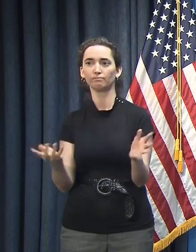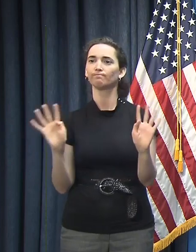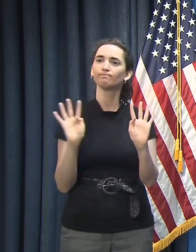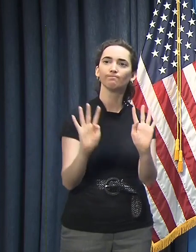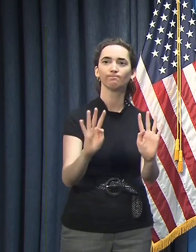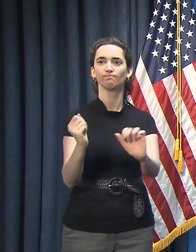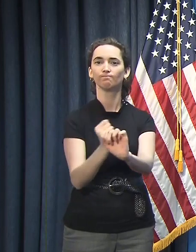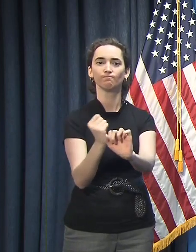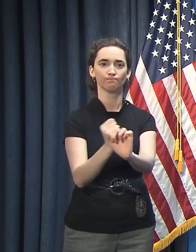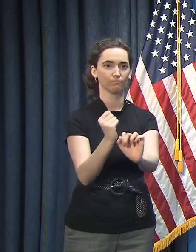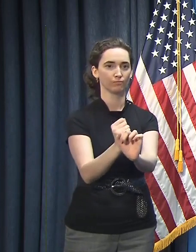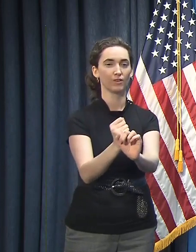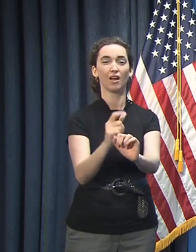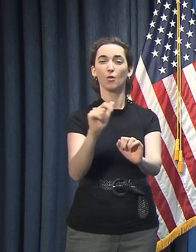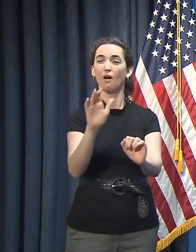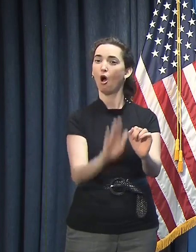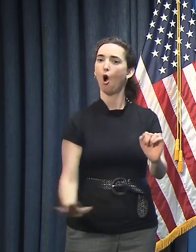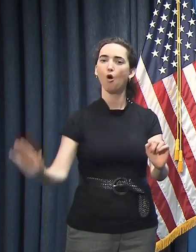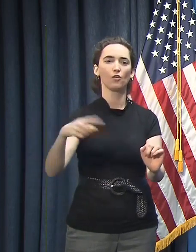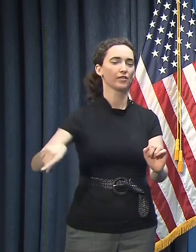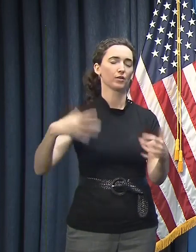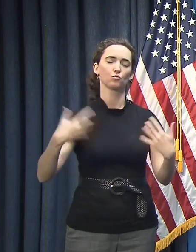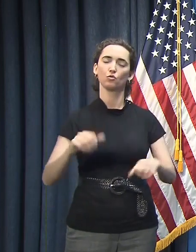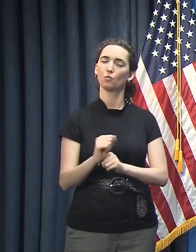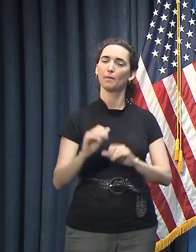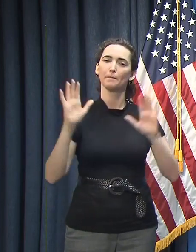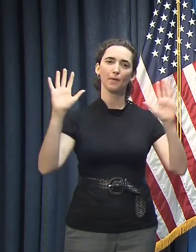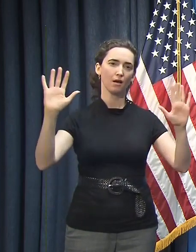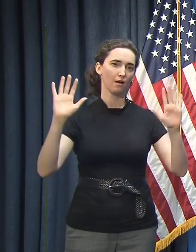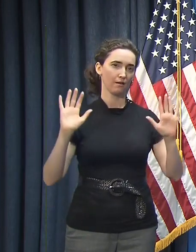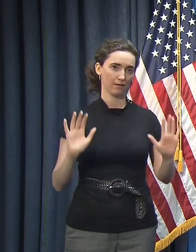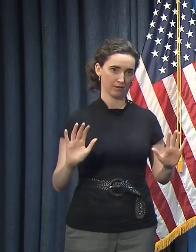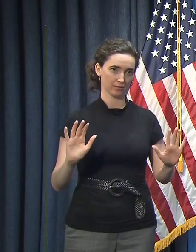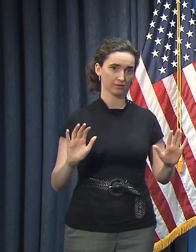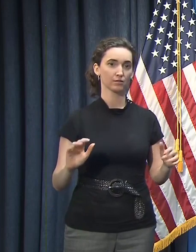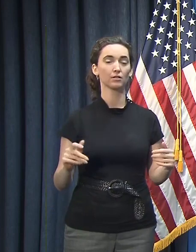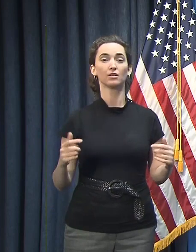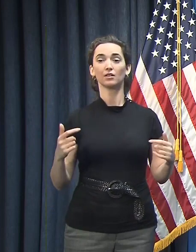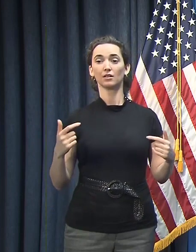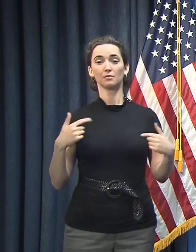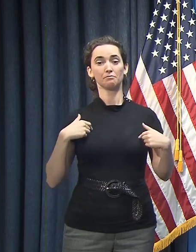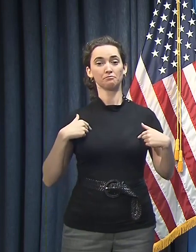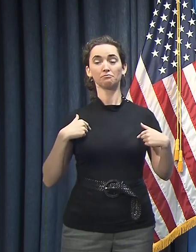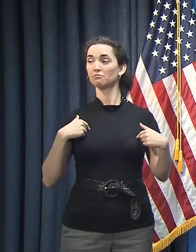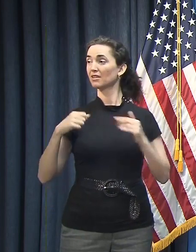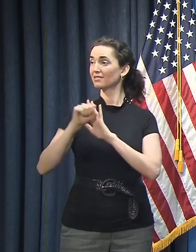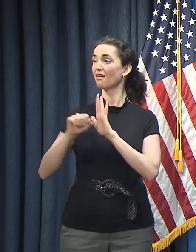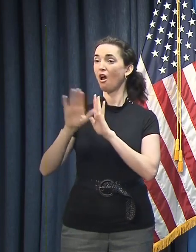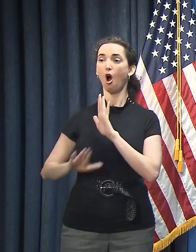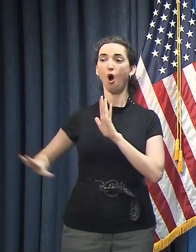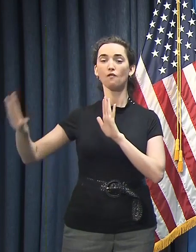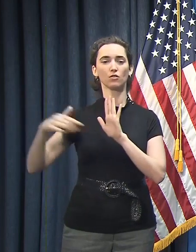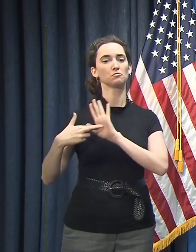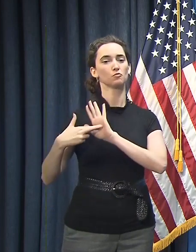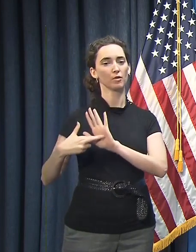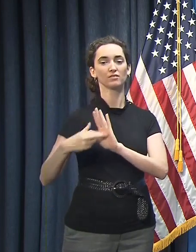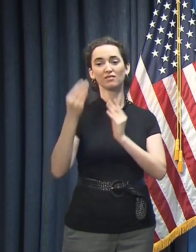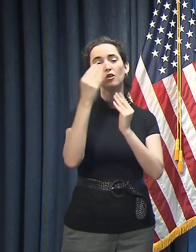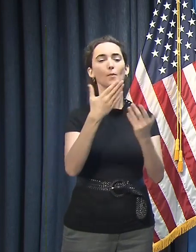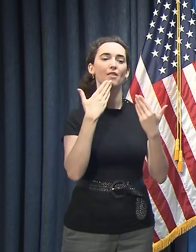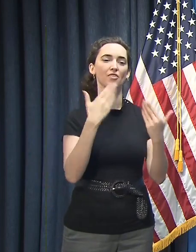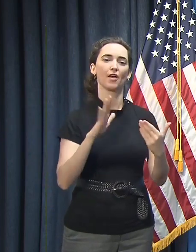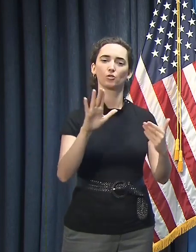all across the state of Louisiana. And I, on behalf of the entire state, want to again thank them for their